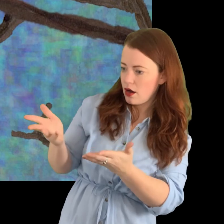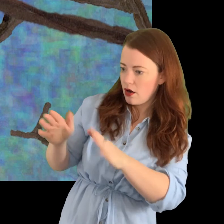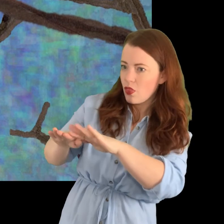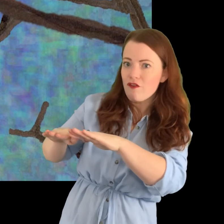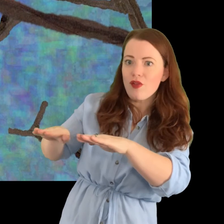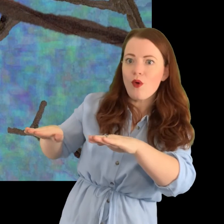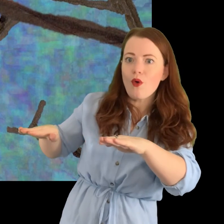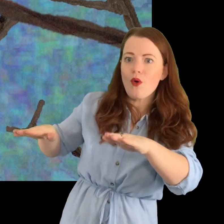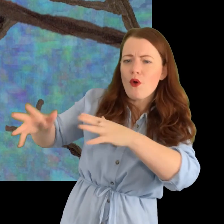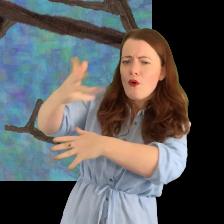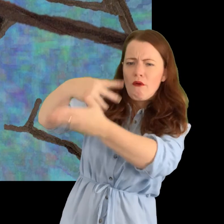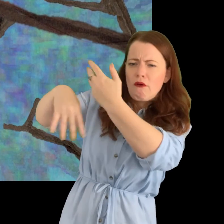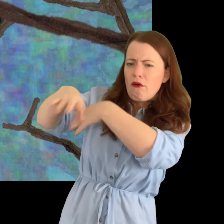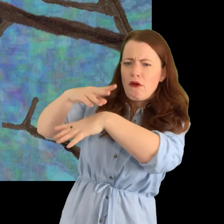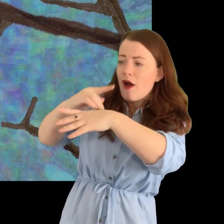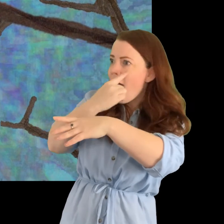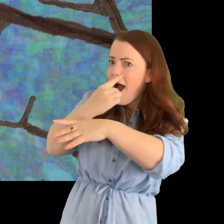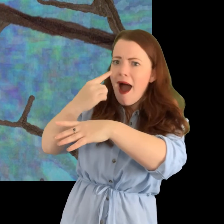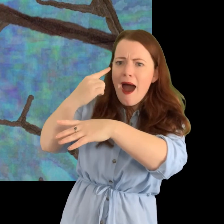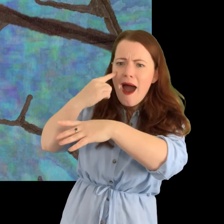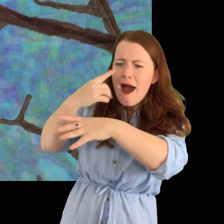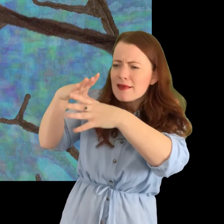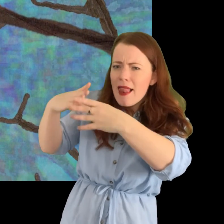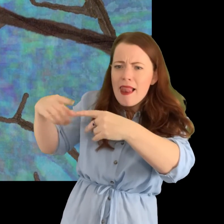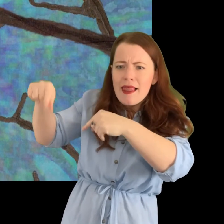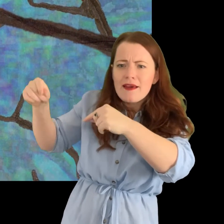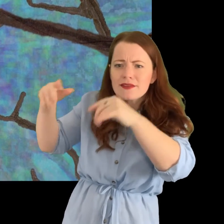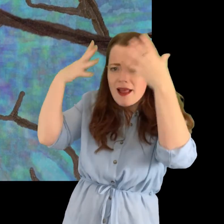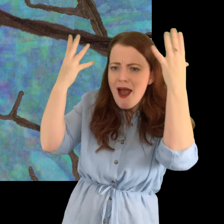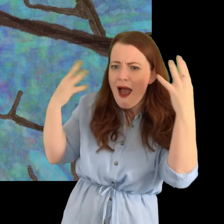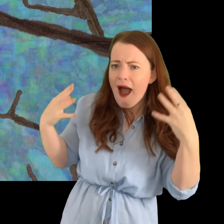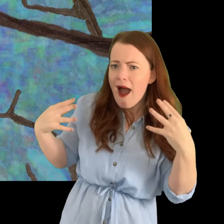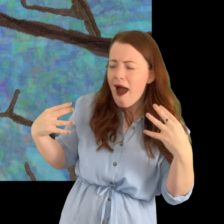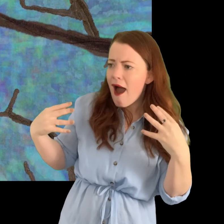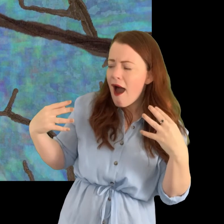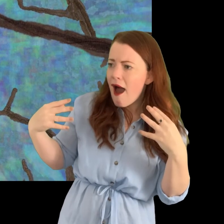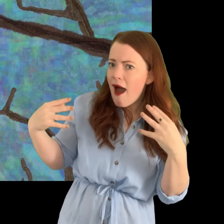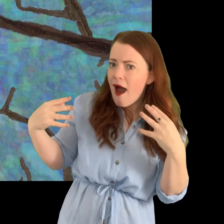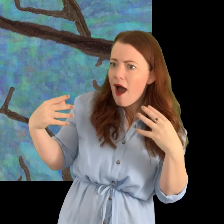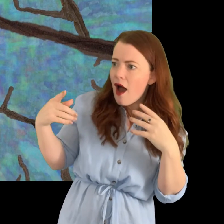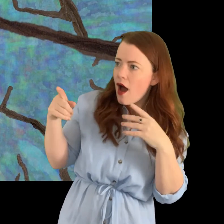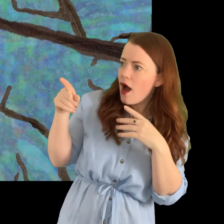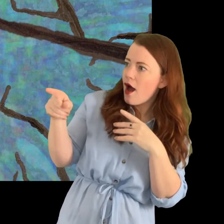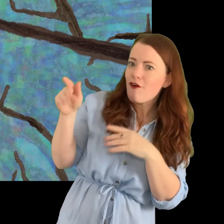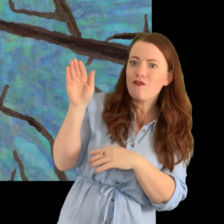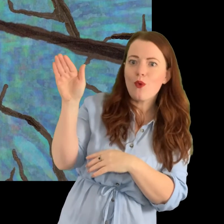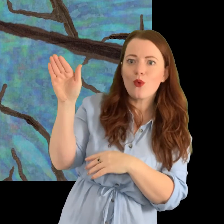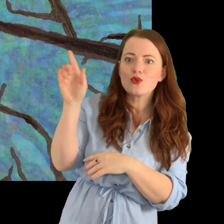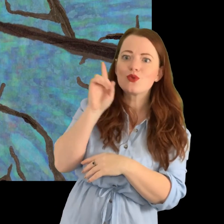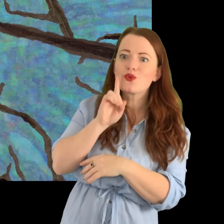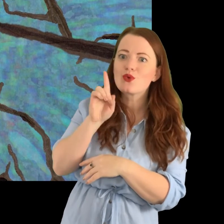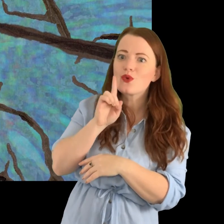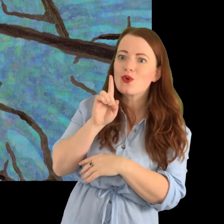upon the living, breathing forest floor, a tangled mass of eyes and leaves and hair. 'Twas tumbled Fortune